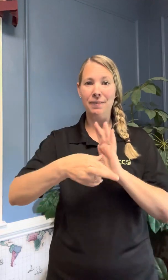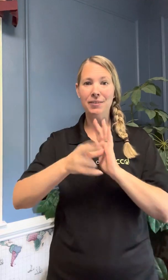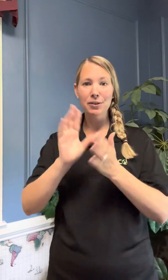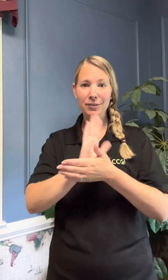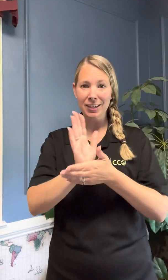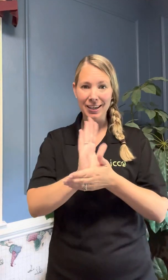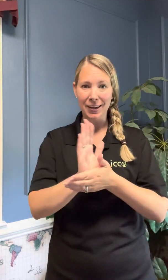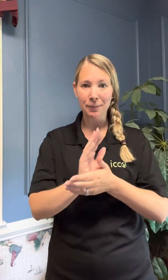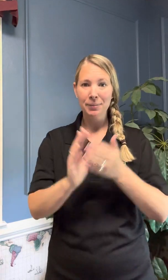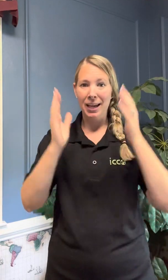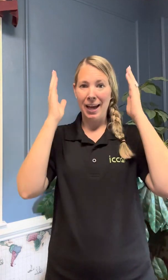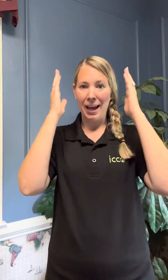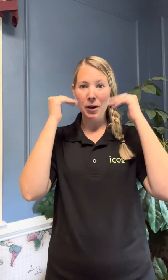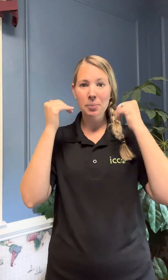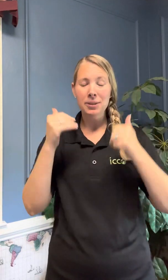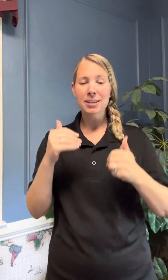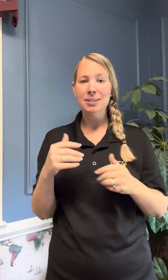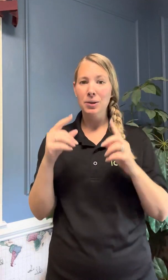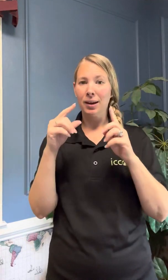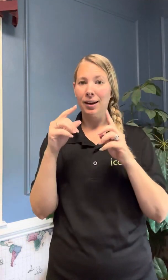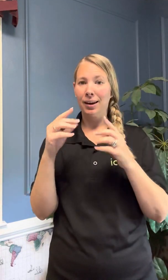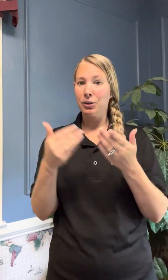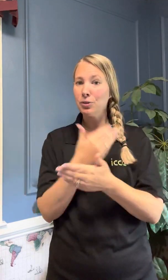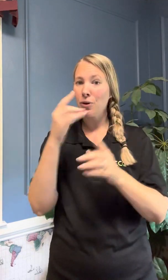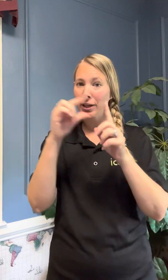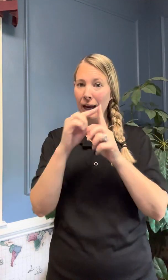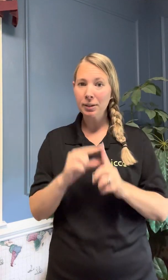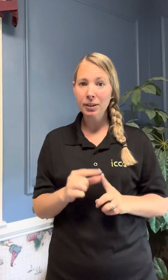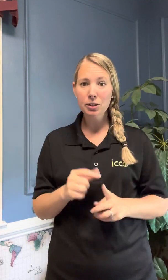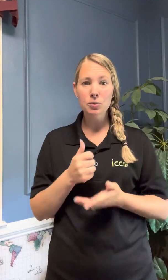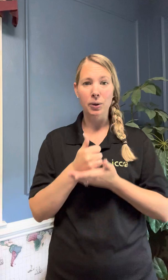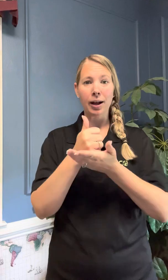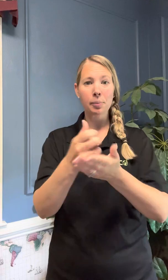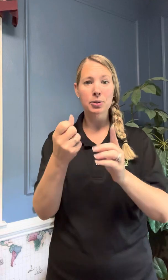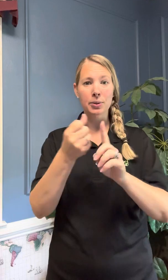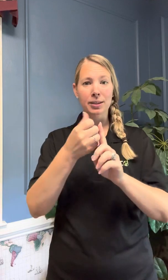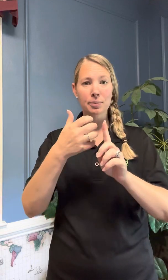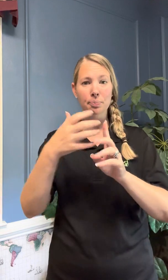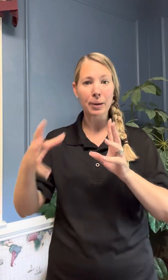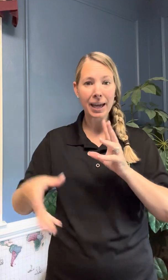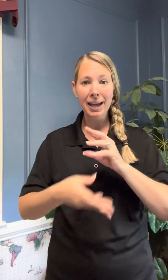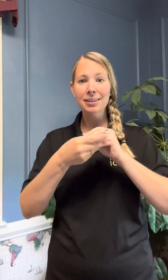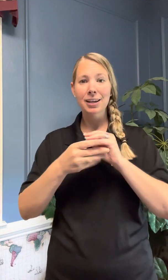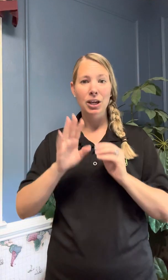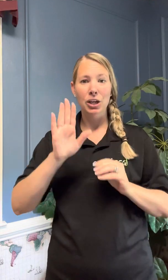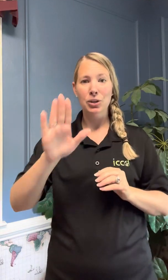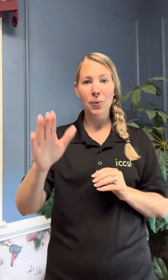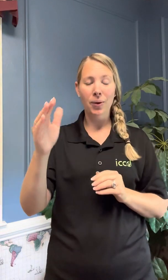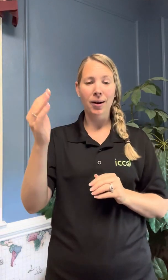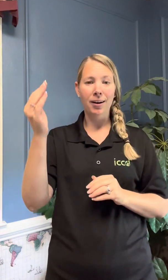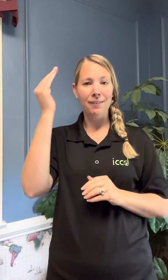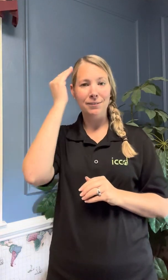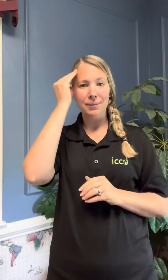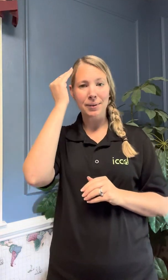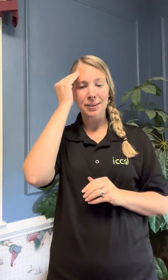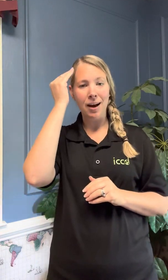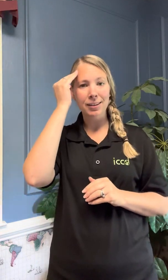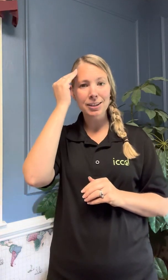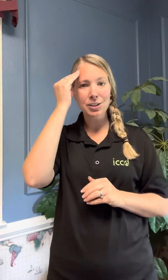review video. I hope these new vocabularies will help to expand your knowledge of